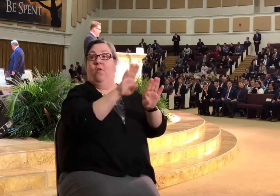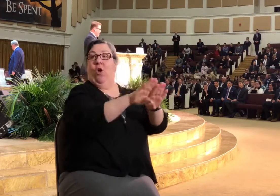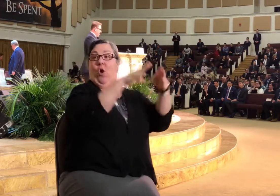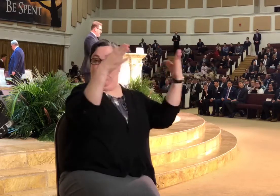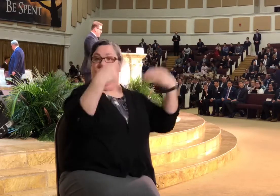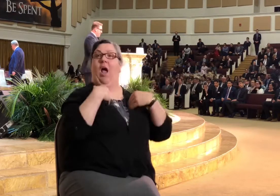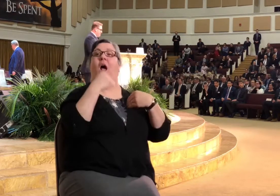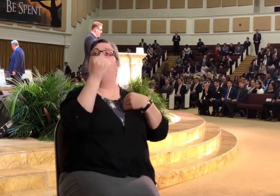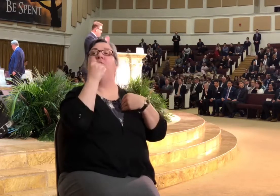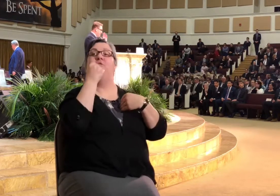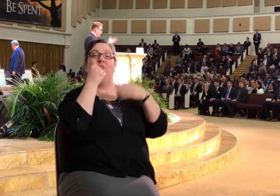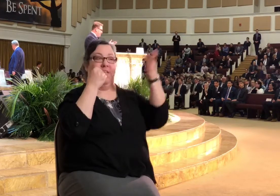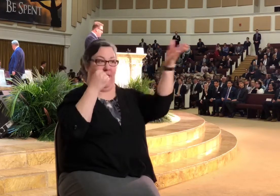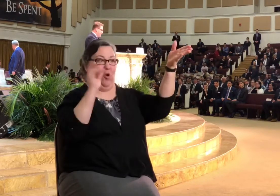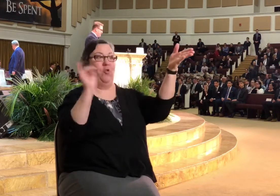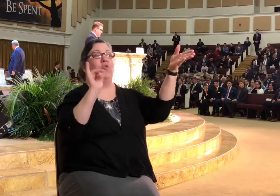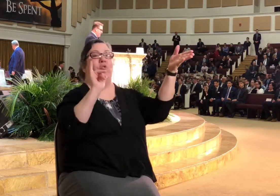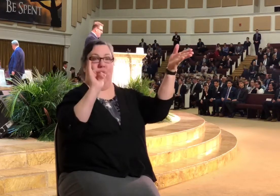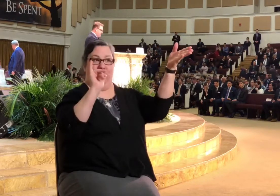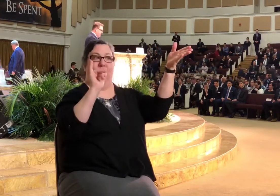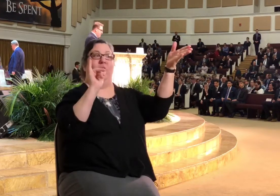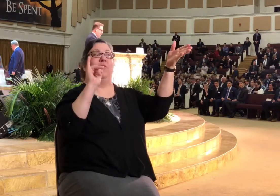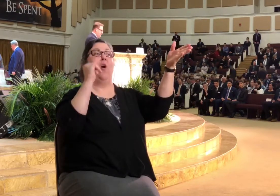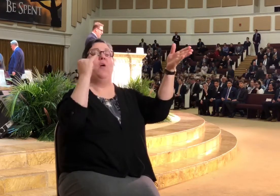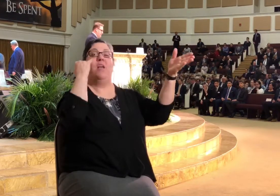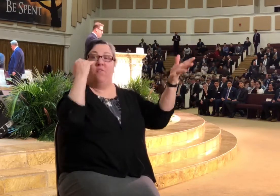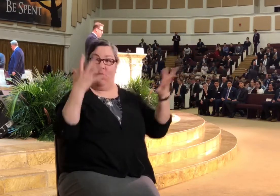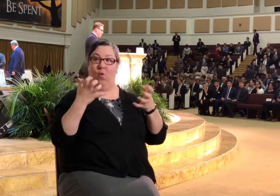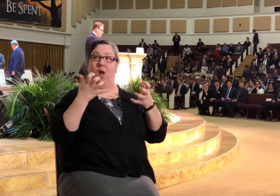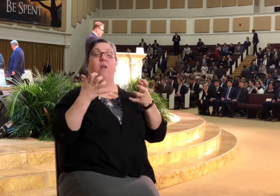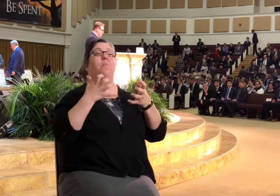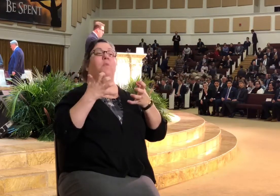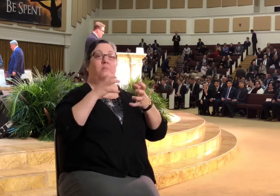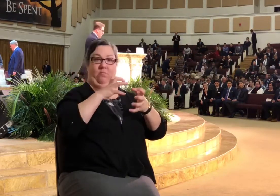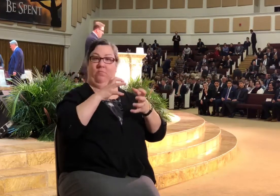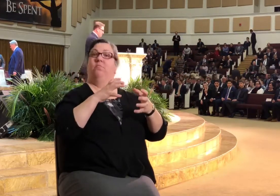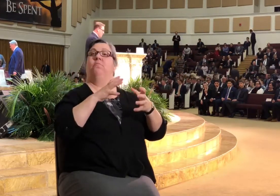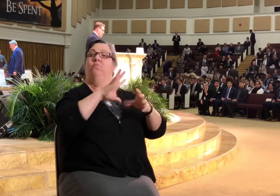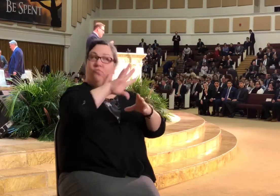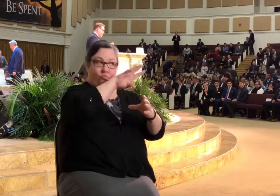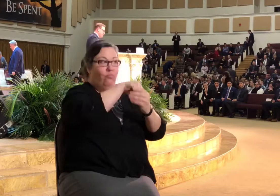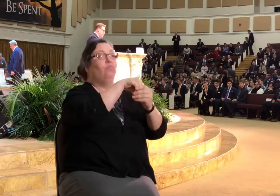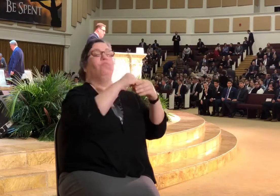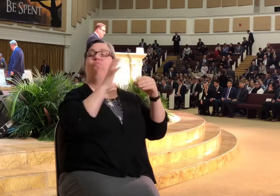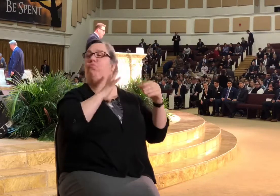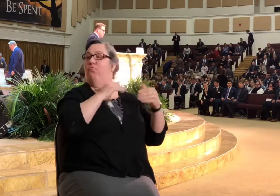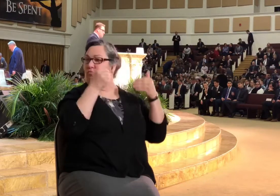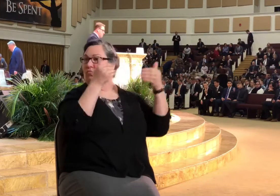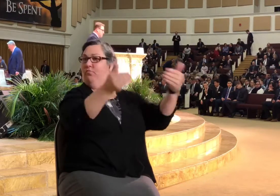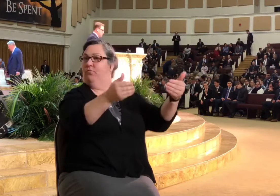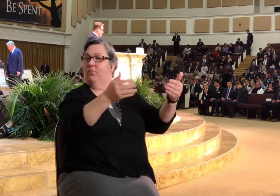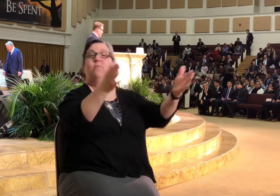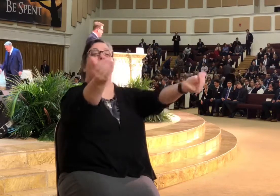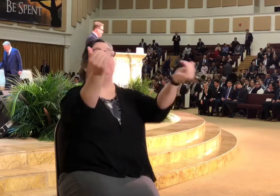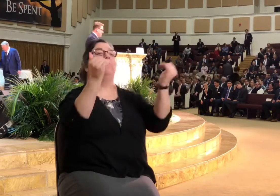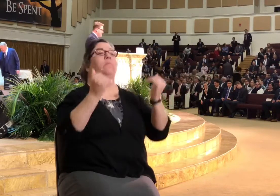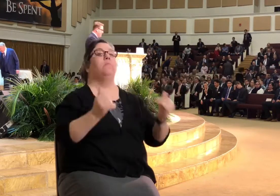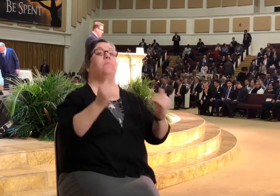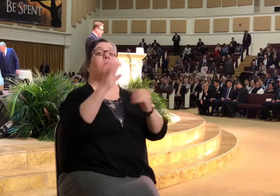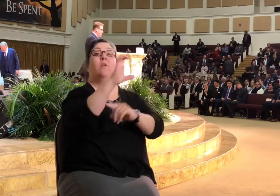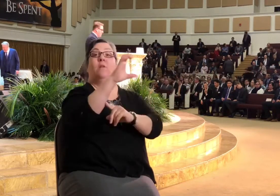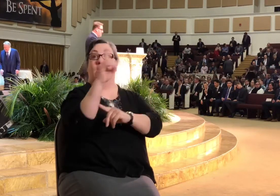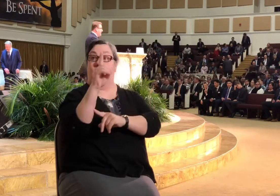there. And make yourself a part of that before you go do whatever you're going to do. Also, CDs